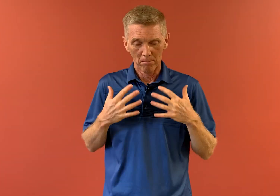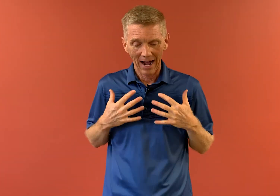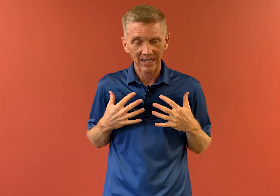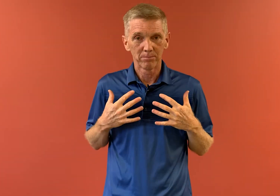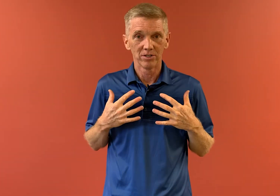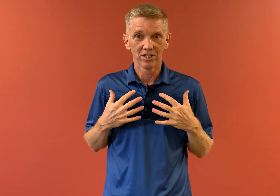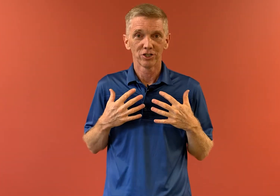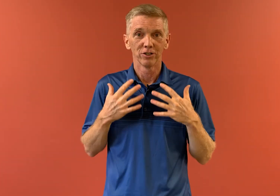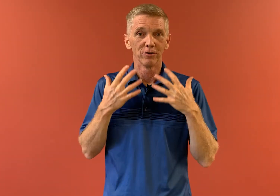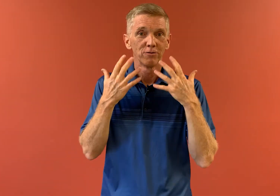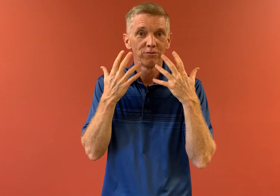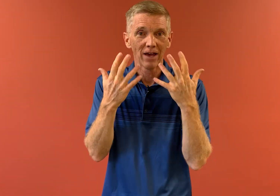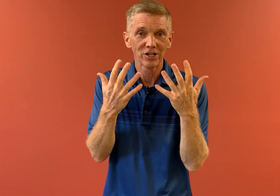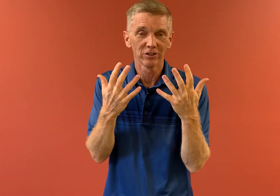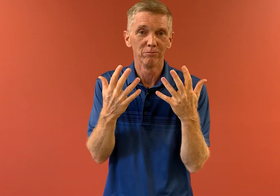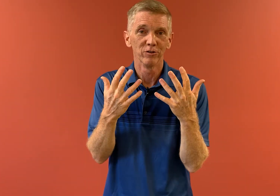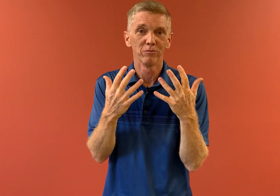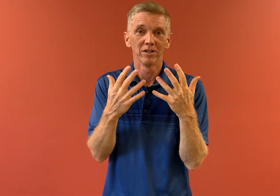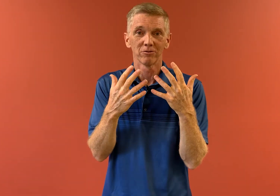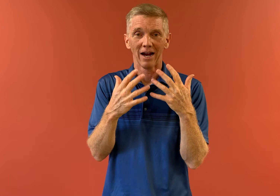body position, facial movements, right?